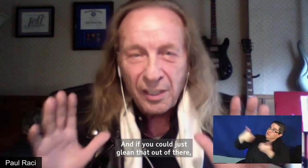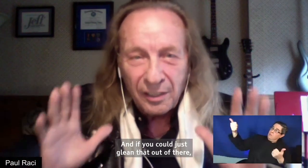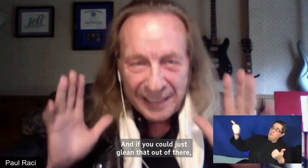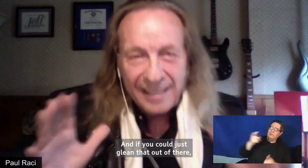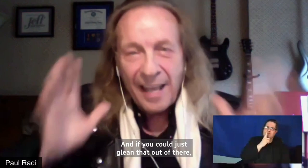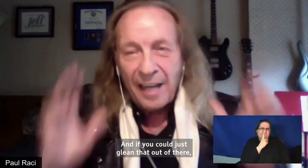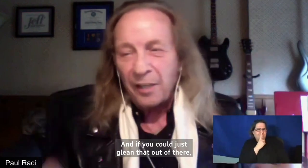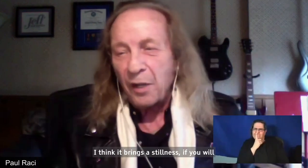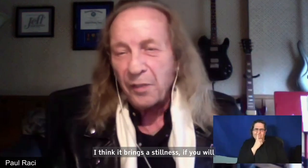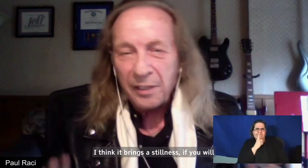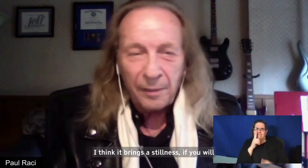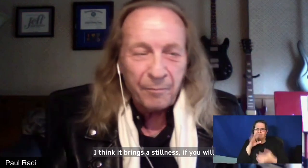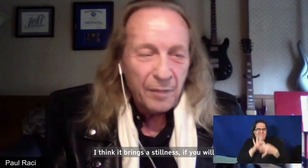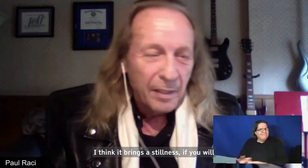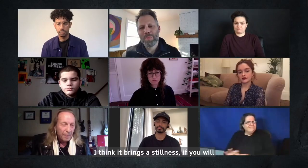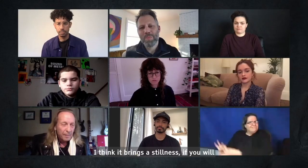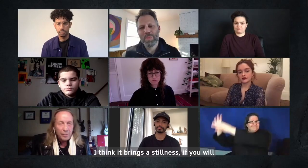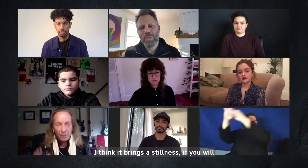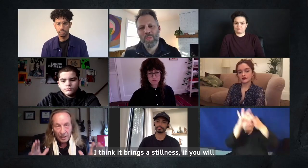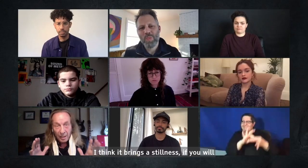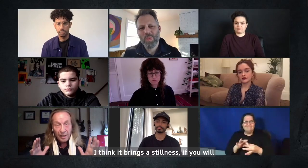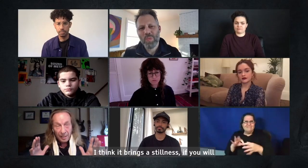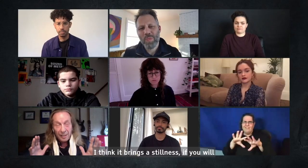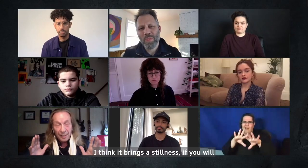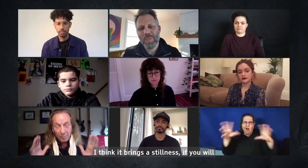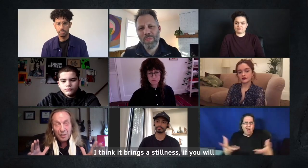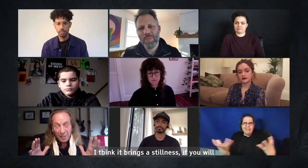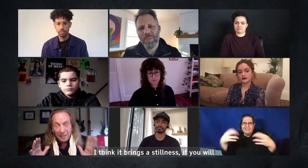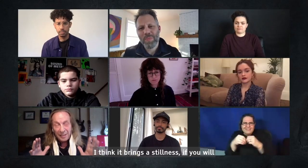could just glean that out of there, I think